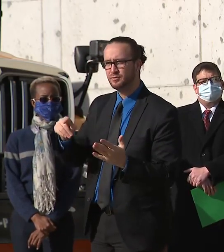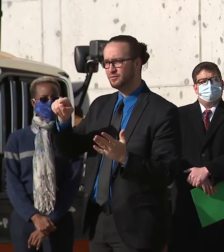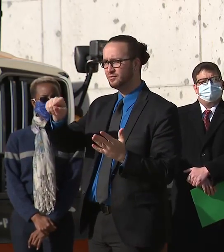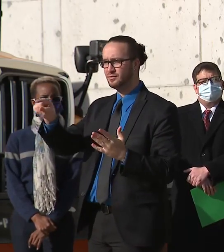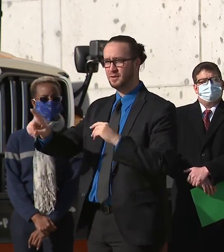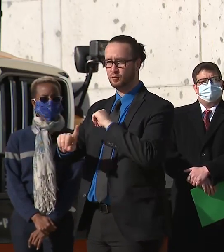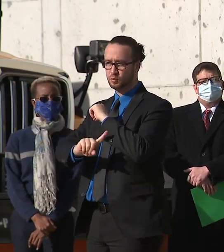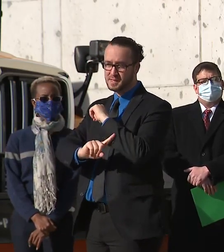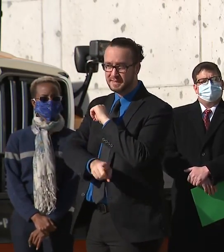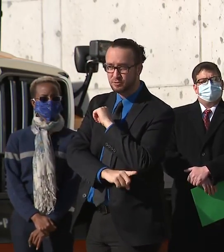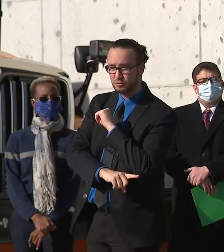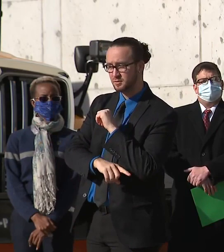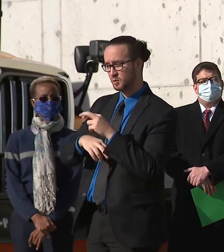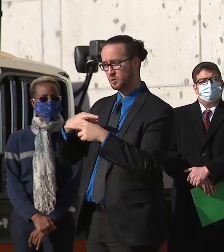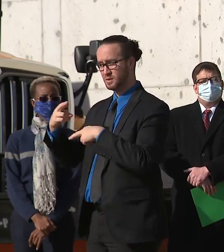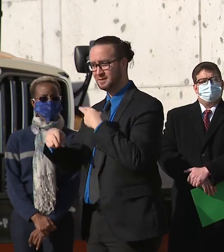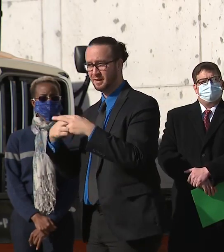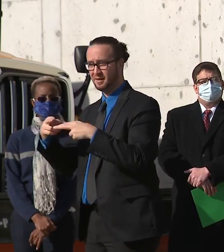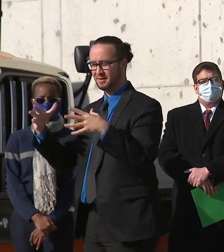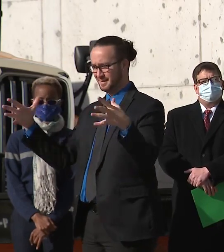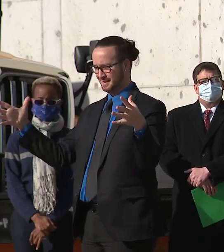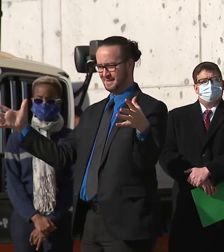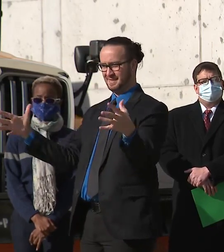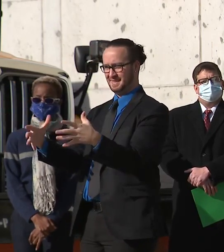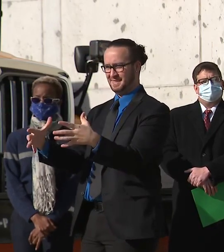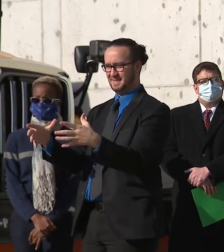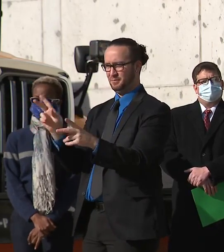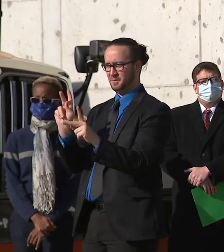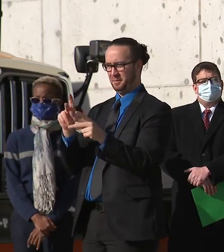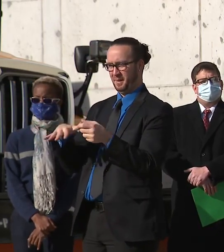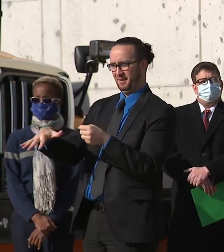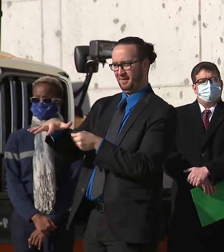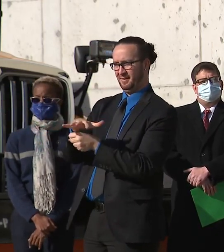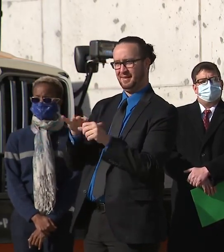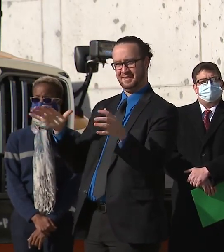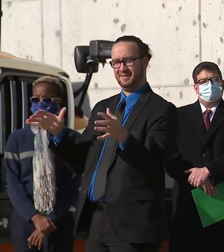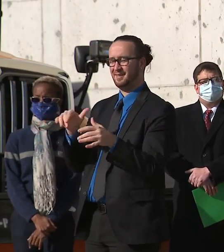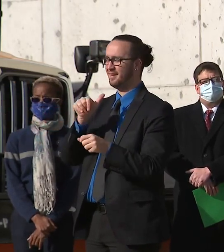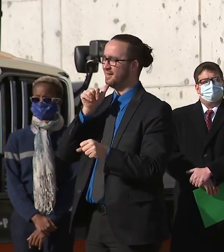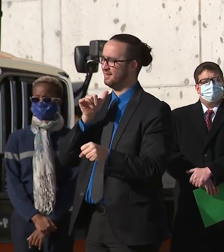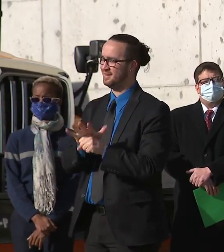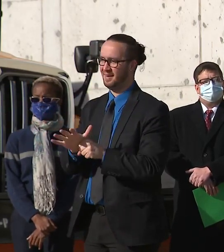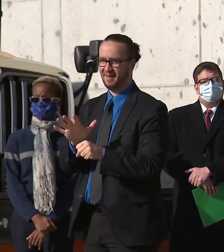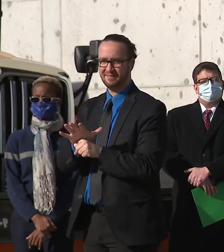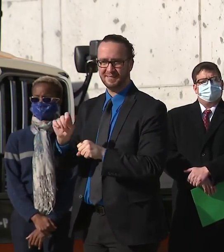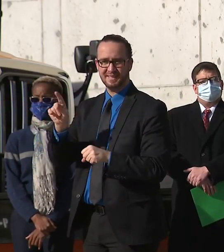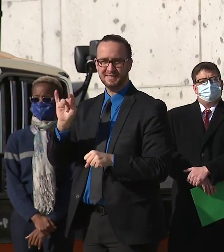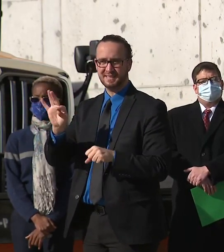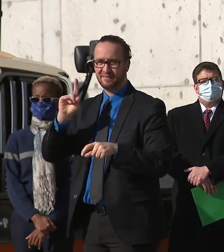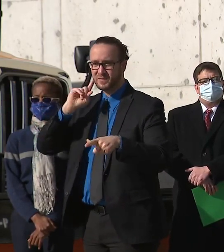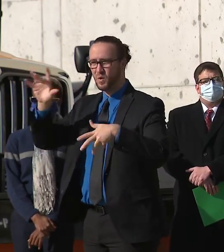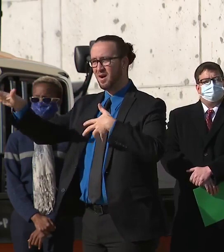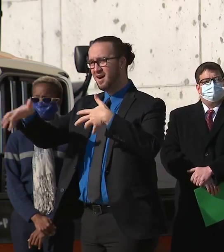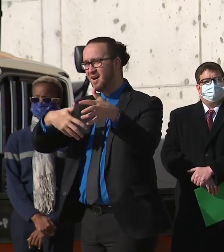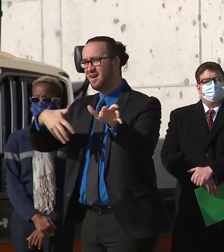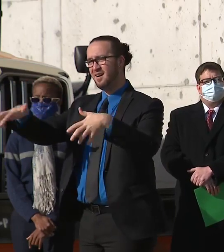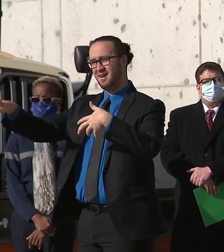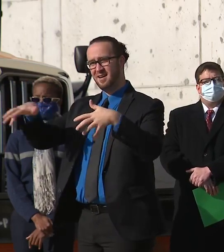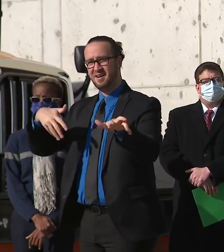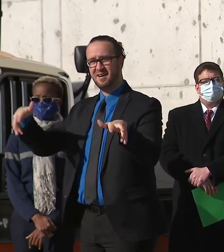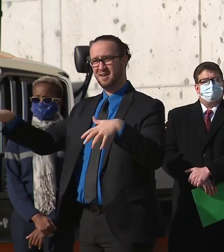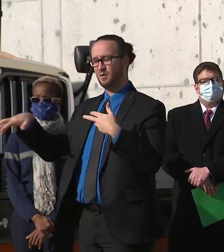COVID, there was not enough staffing to support both trash and recycling collection, which is why the decision was made to stop